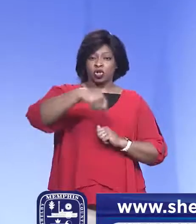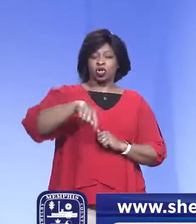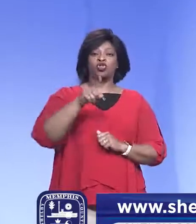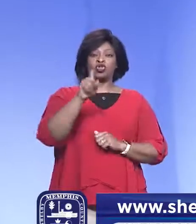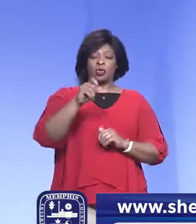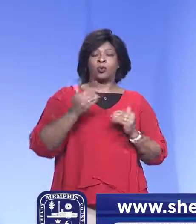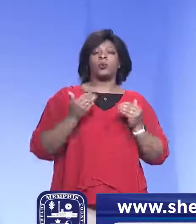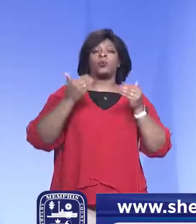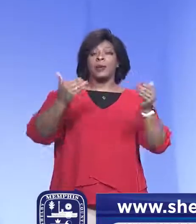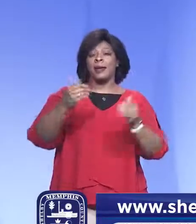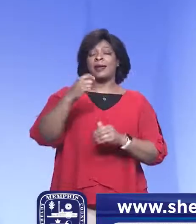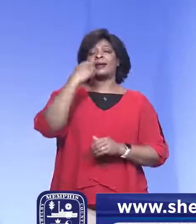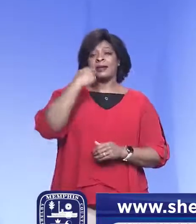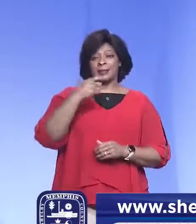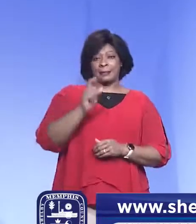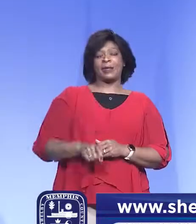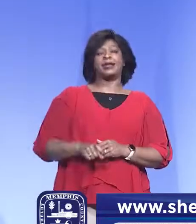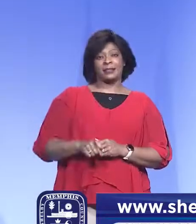get tested.